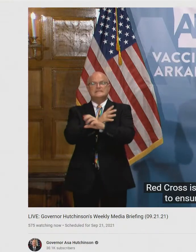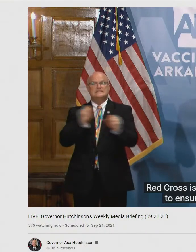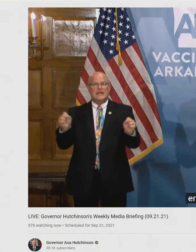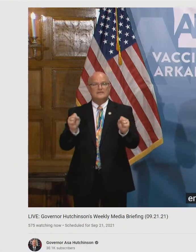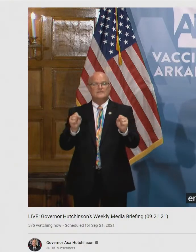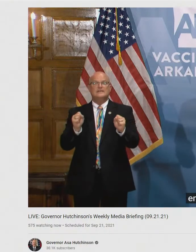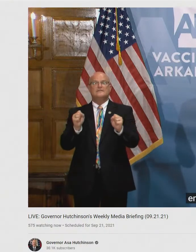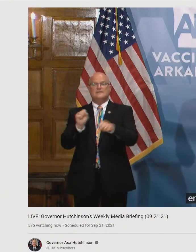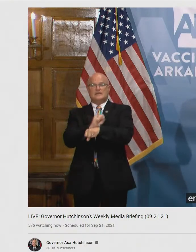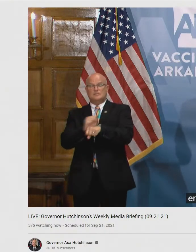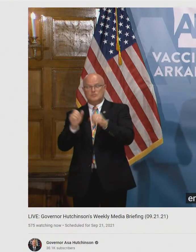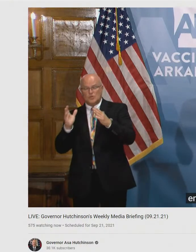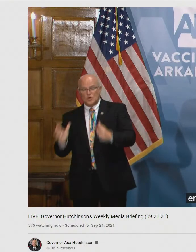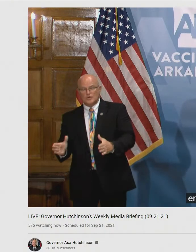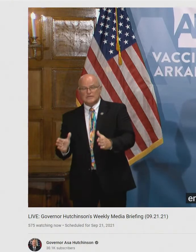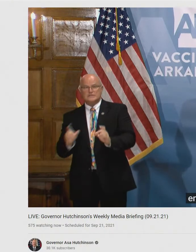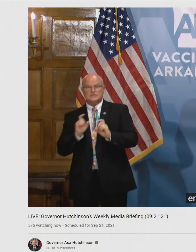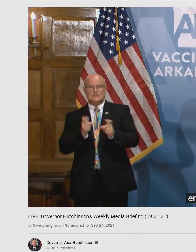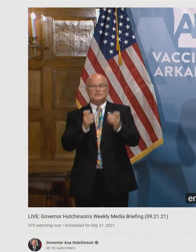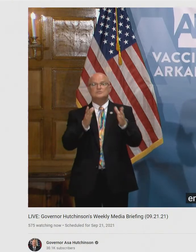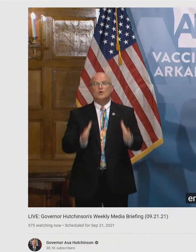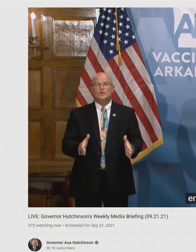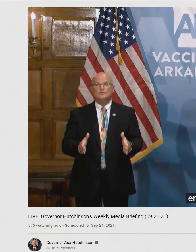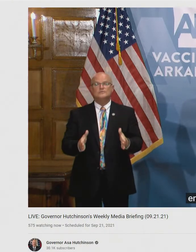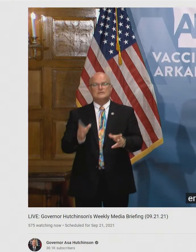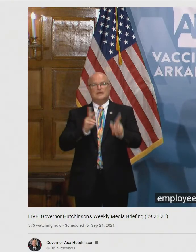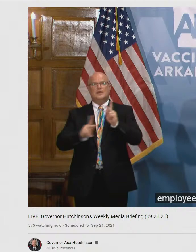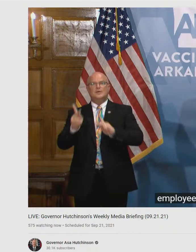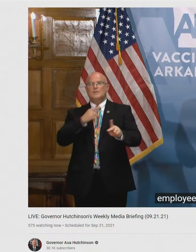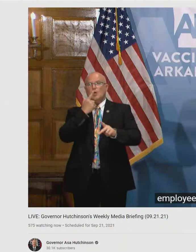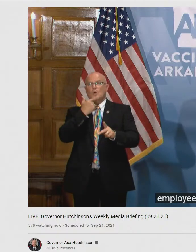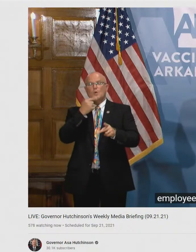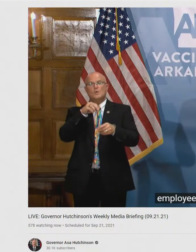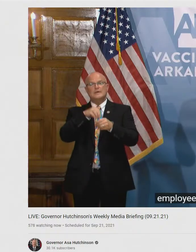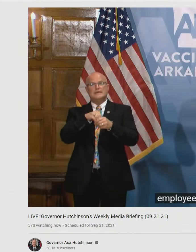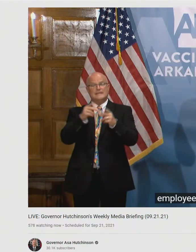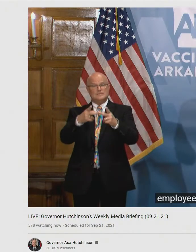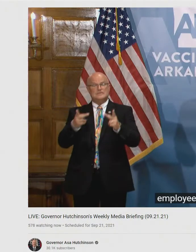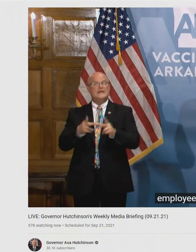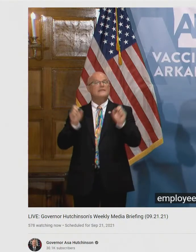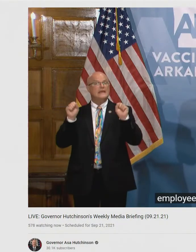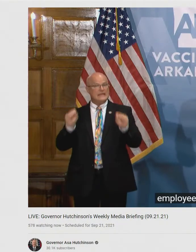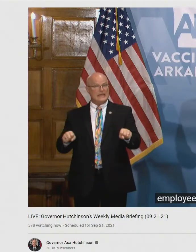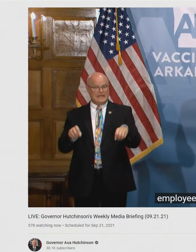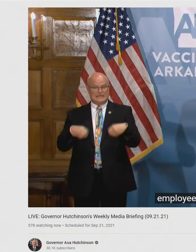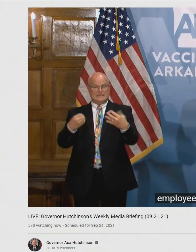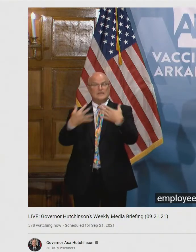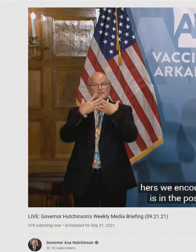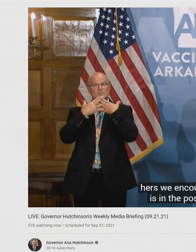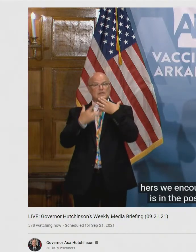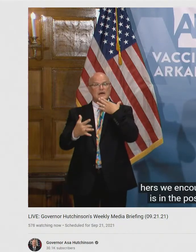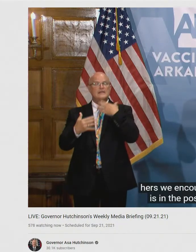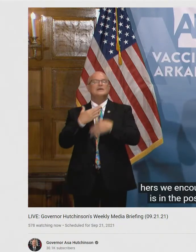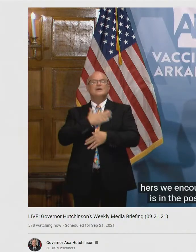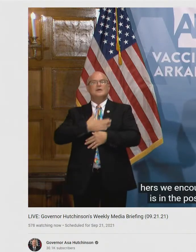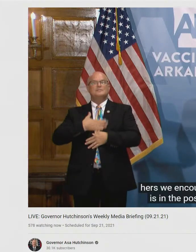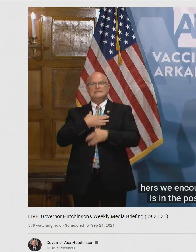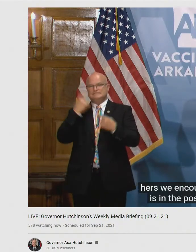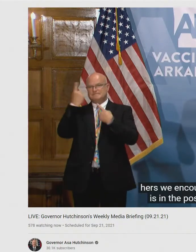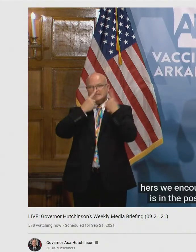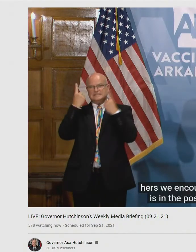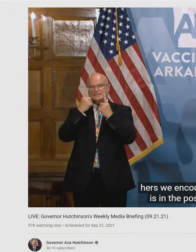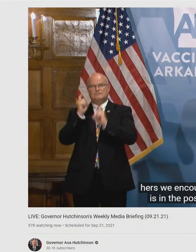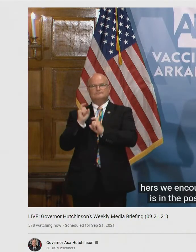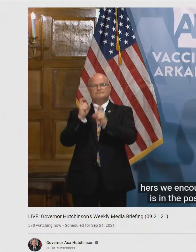and donors. We encourage everybody who is in the position that they can give blood to consider